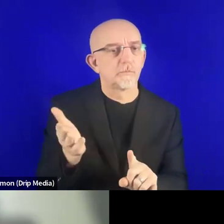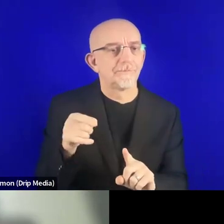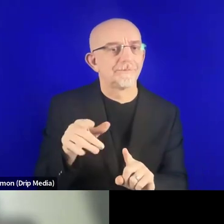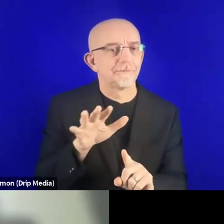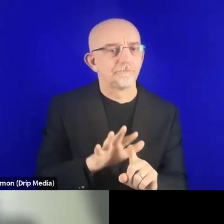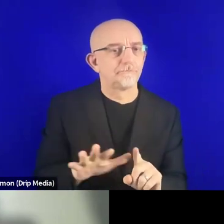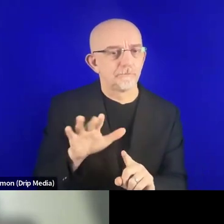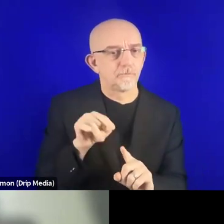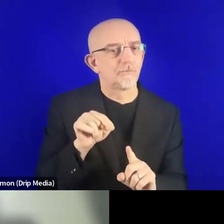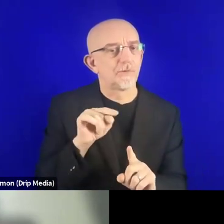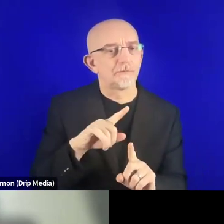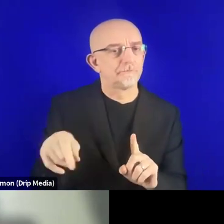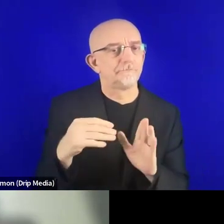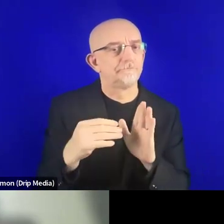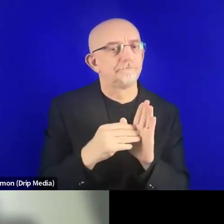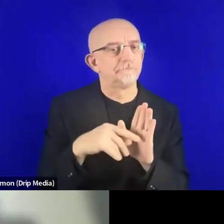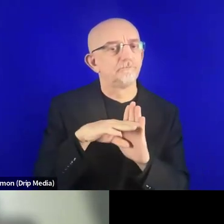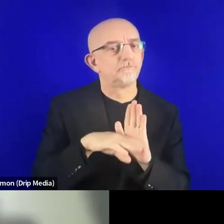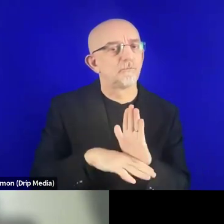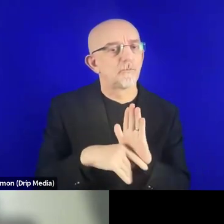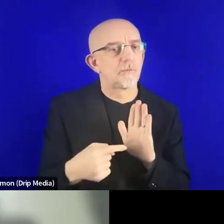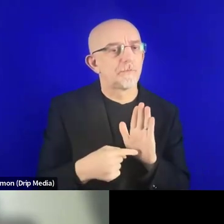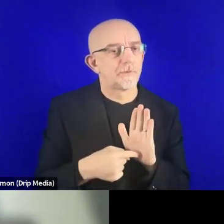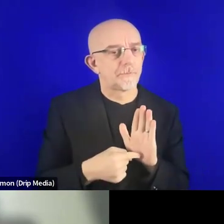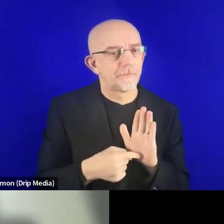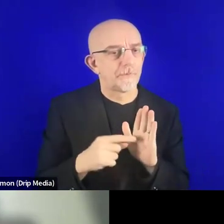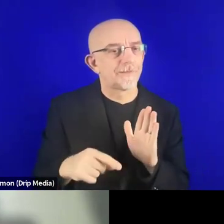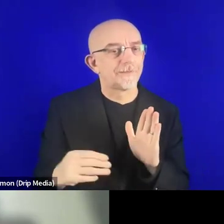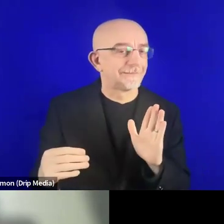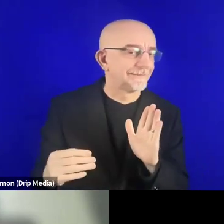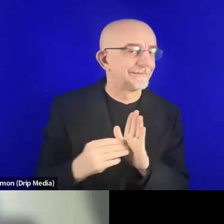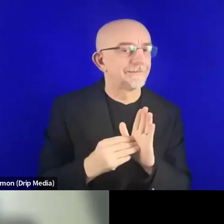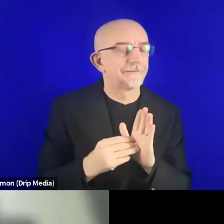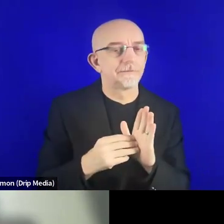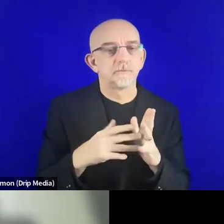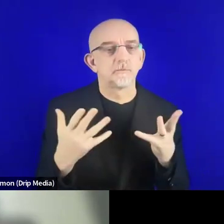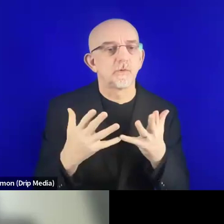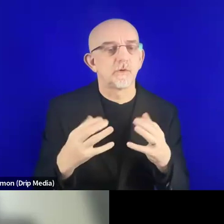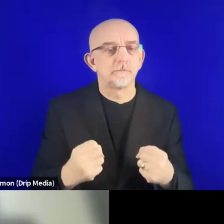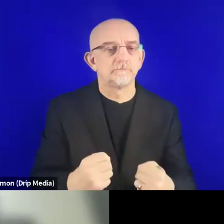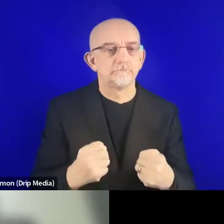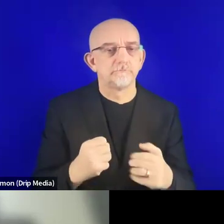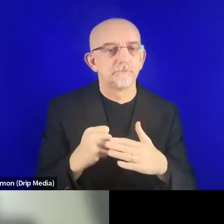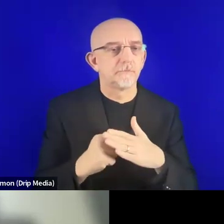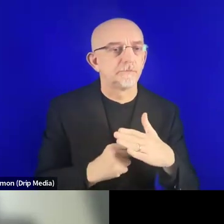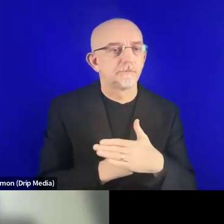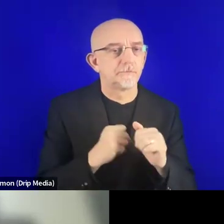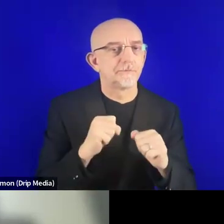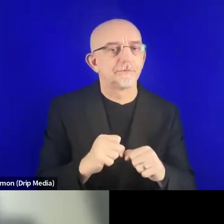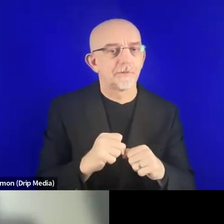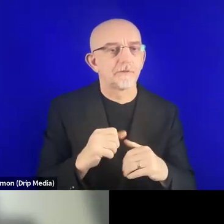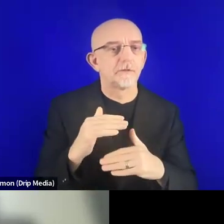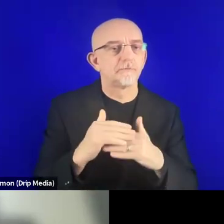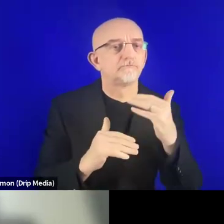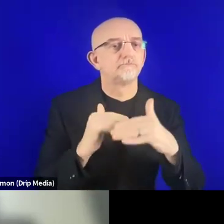strong foundation on which to build, yeah? Fantastic. Okay, thanks very much, Mika. So our third and final